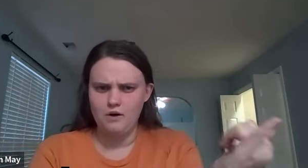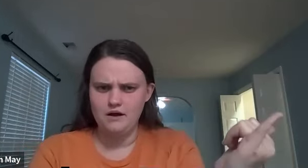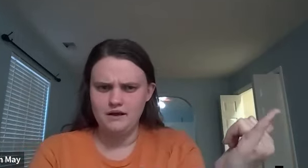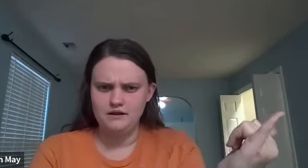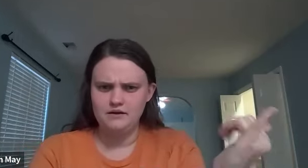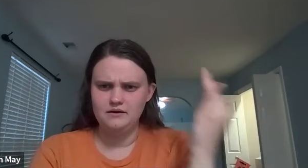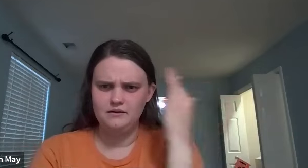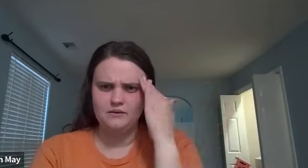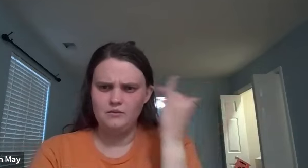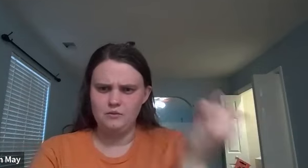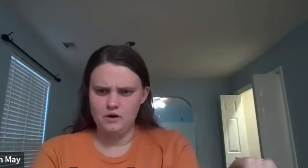Why? Why?